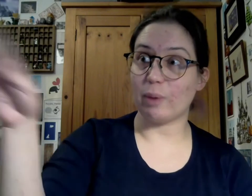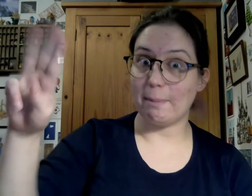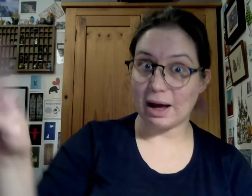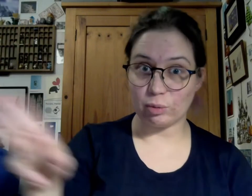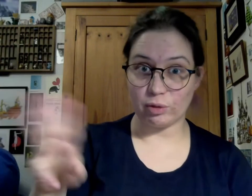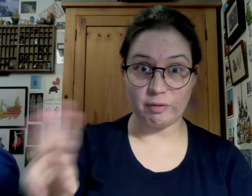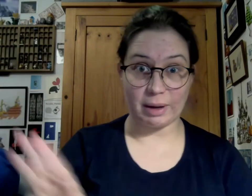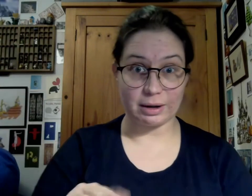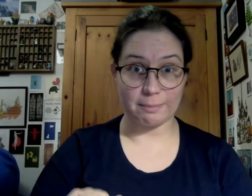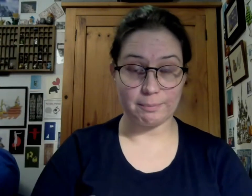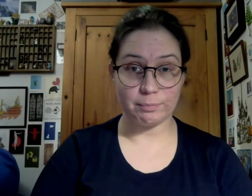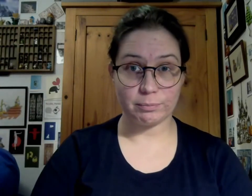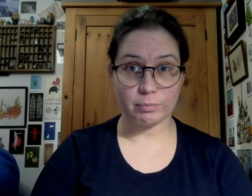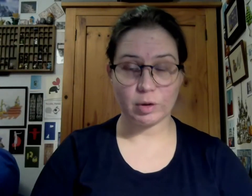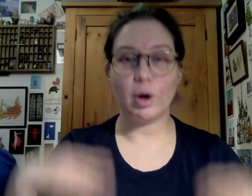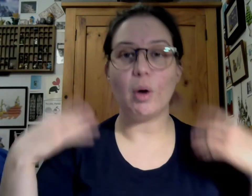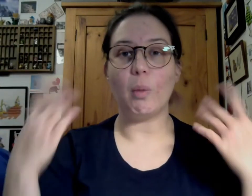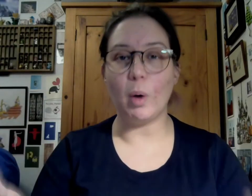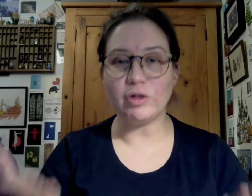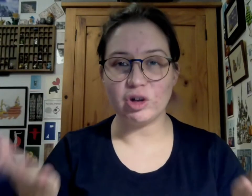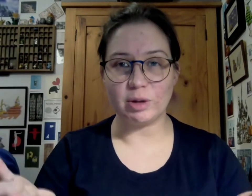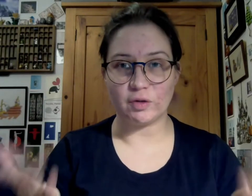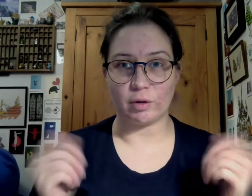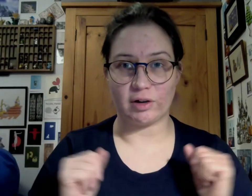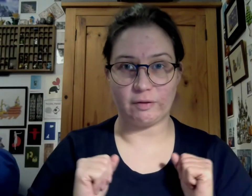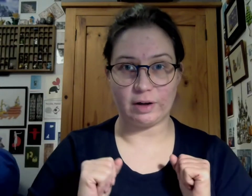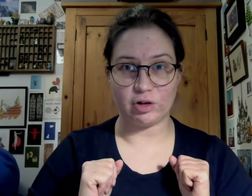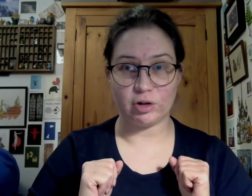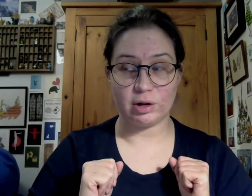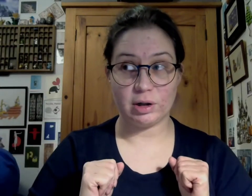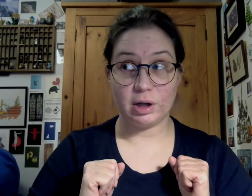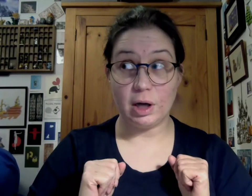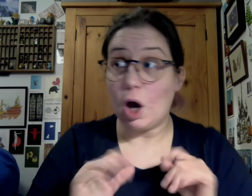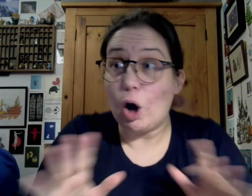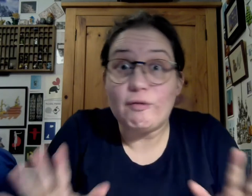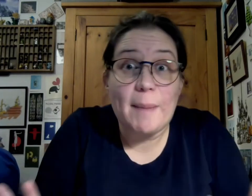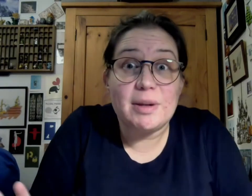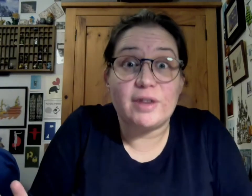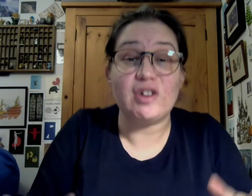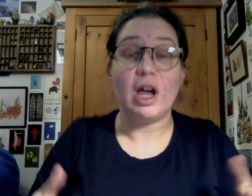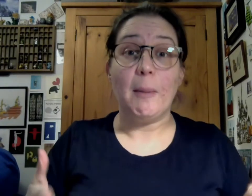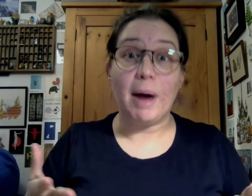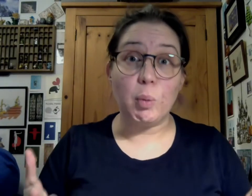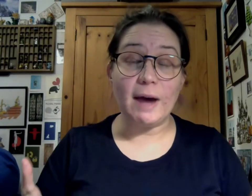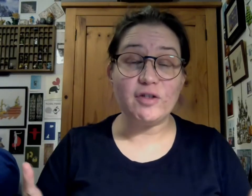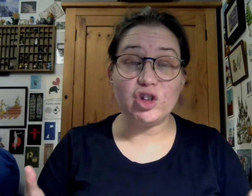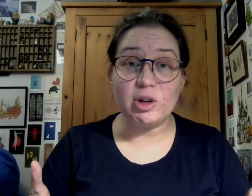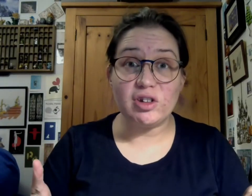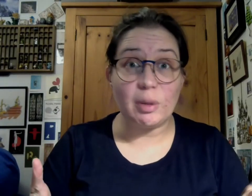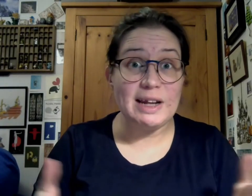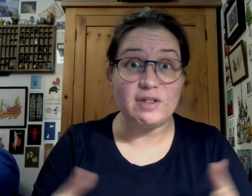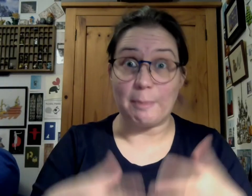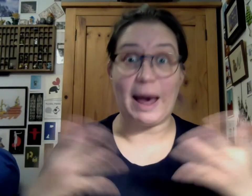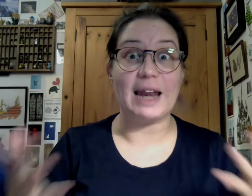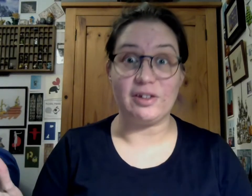swam back towards the riverbank. What does she wish for, asked the fish. A fabulous fish. My wife, she wishes that we lived in a palace.